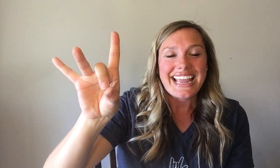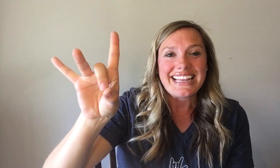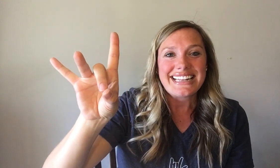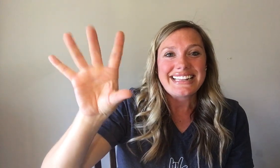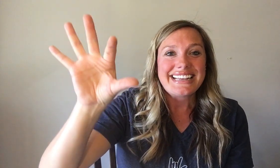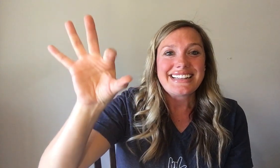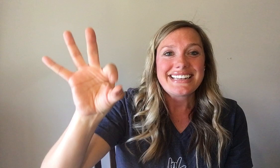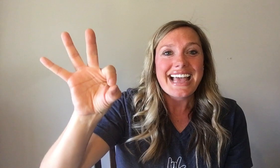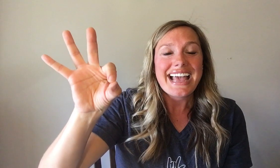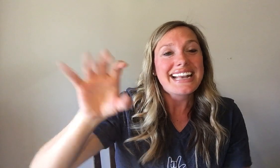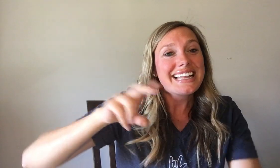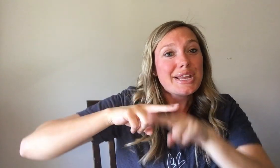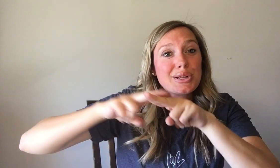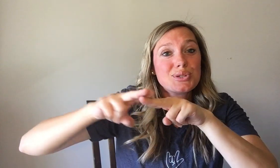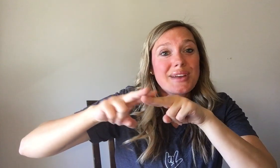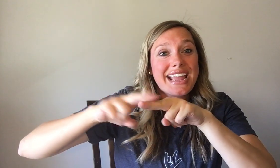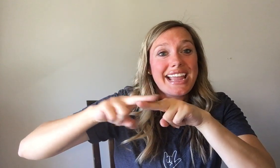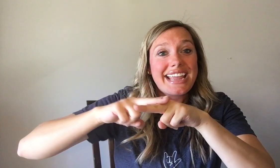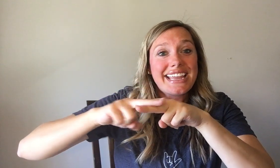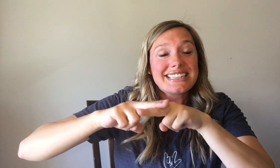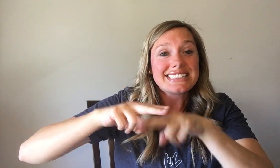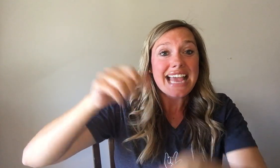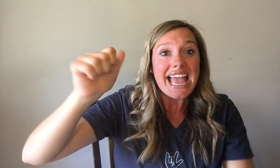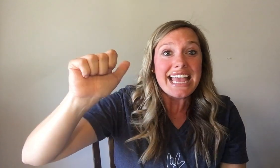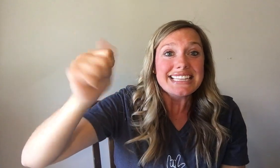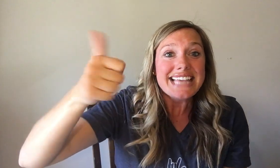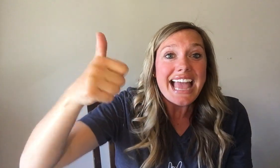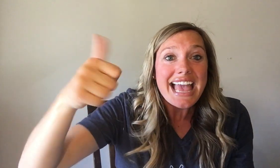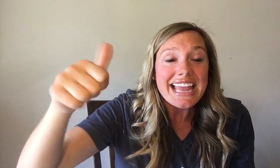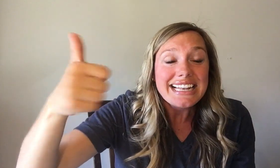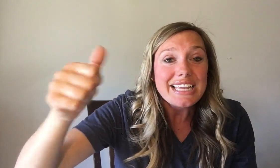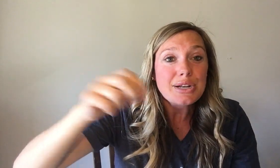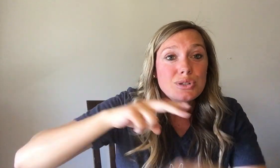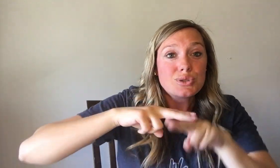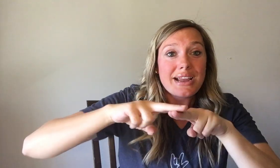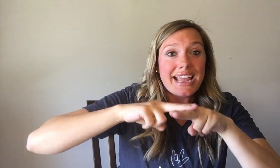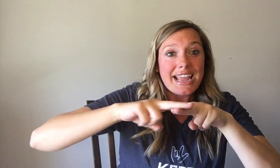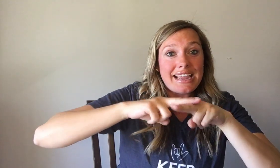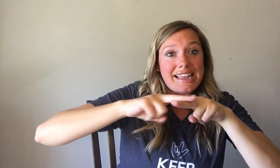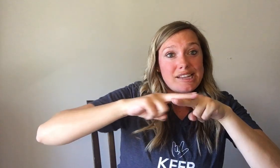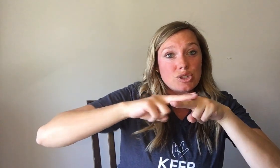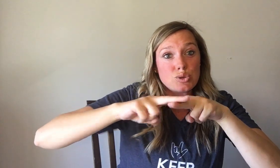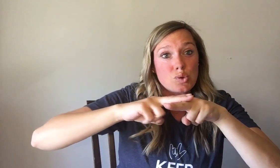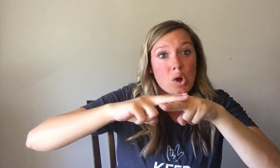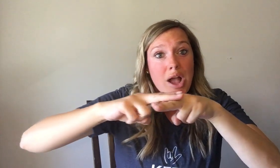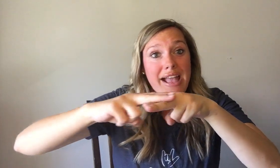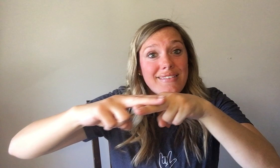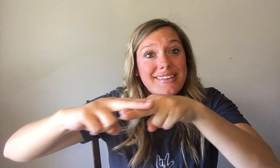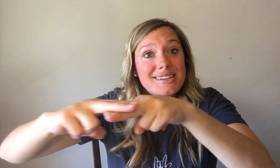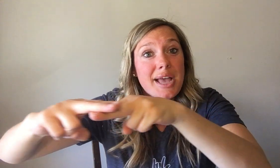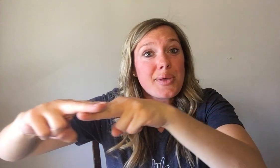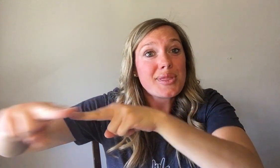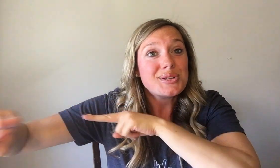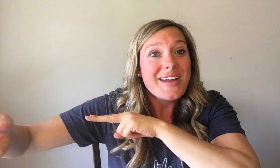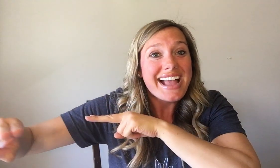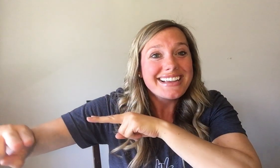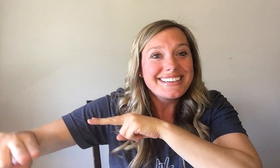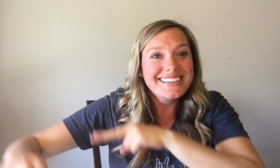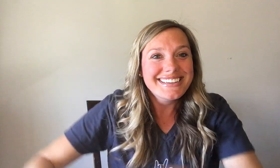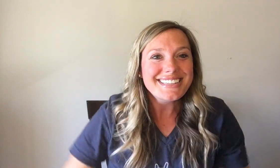eight little, nine little trains. 10 little trains driving down the track. Did